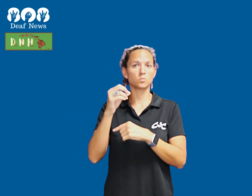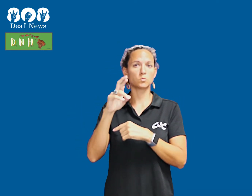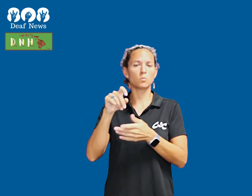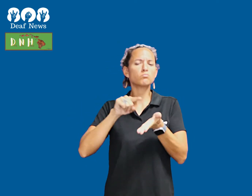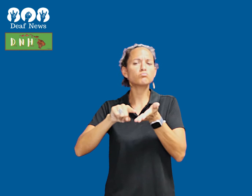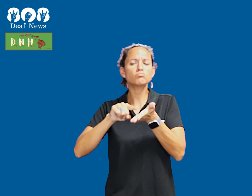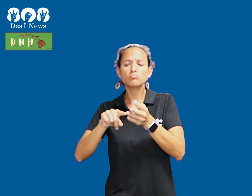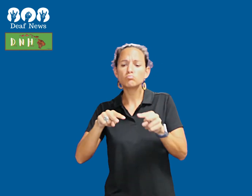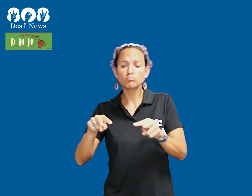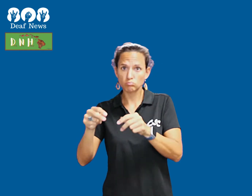were in compliance.